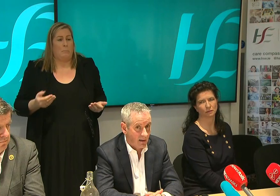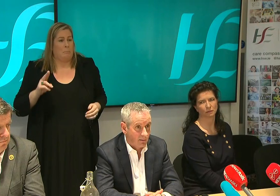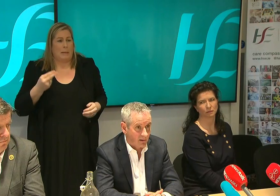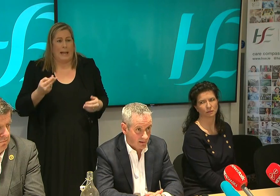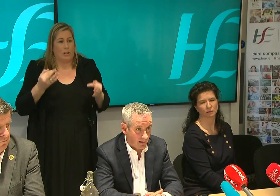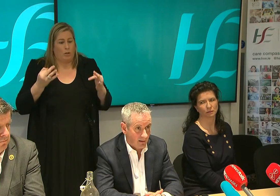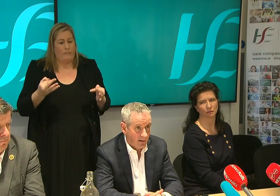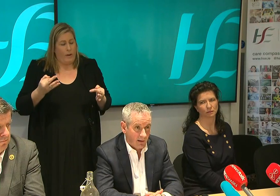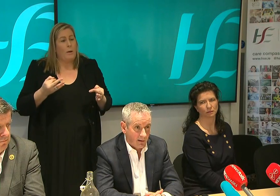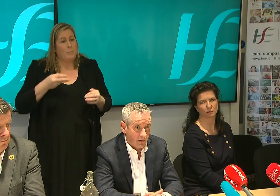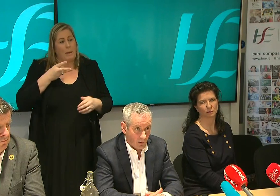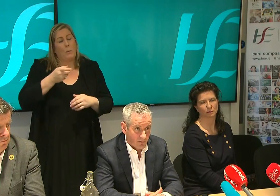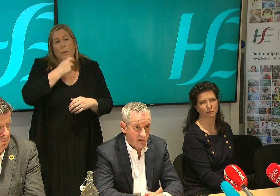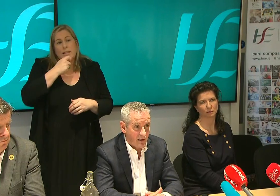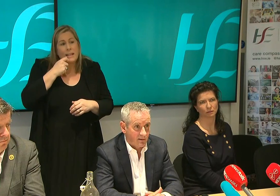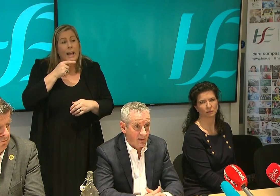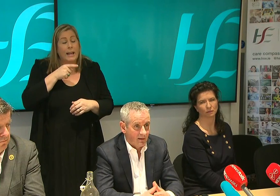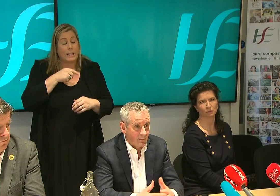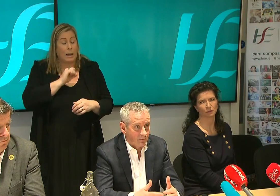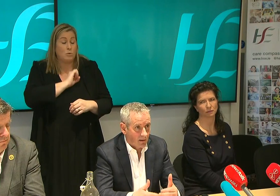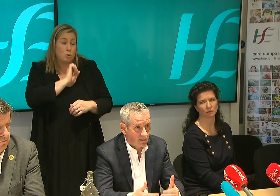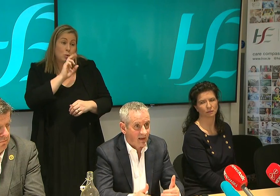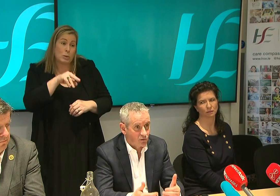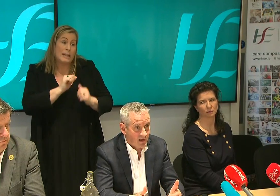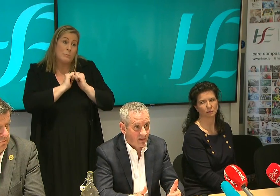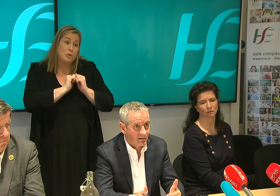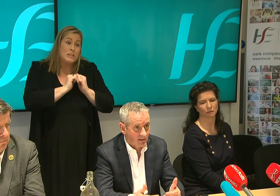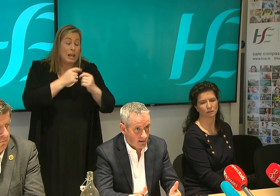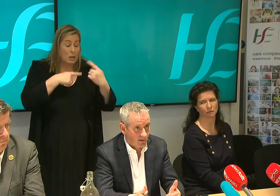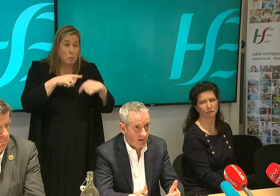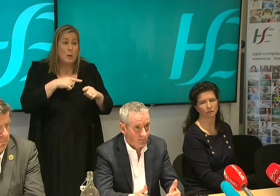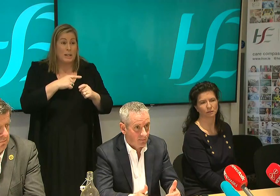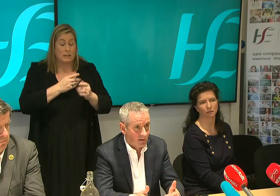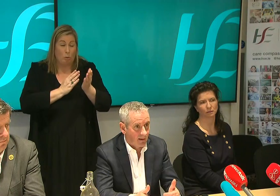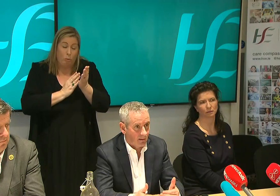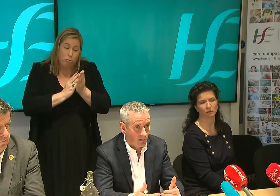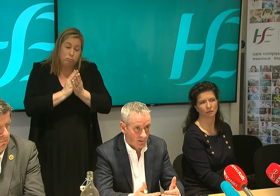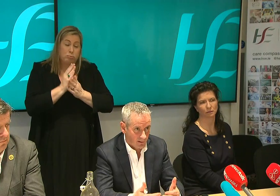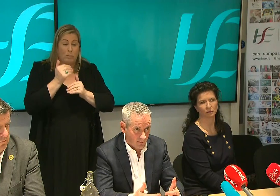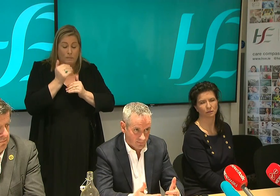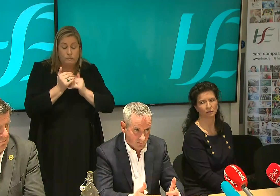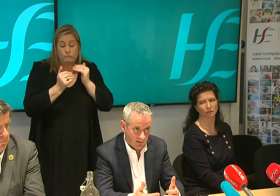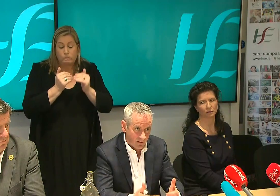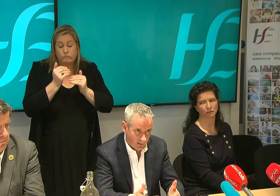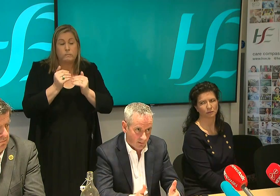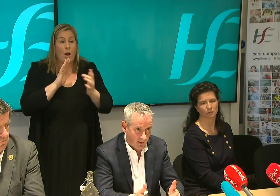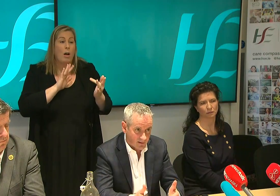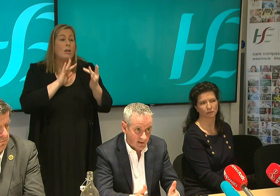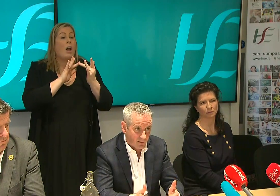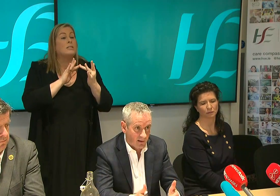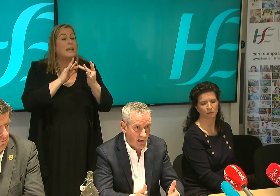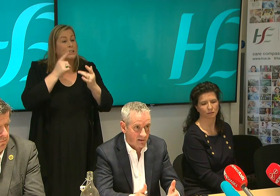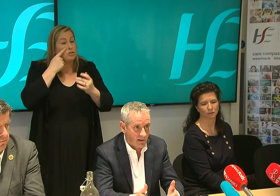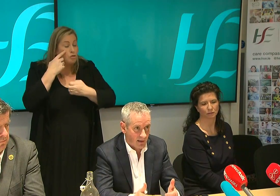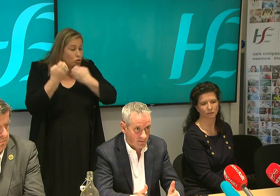say we're still, you'll appreciate the contact tracing takes time. Over a number of